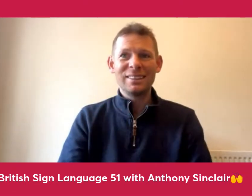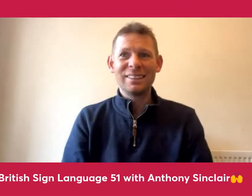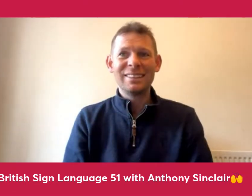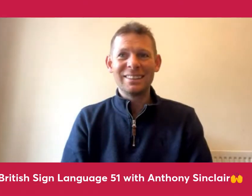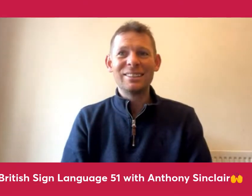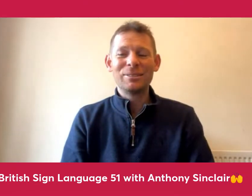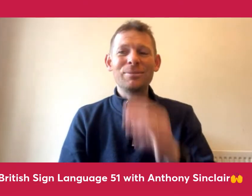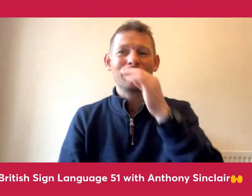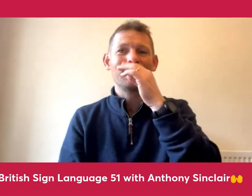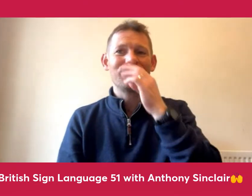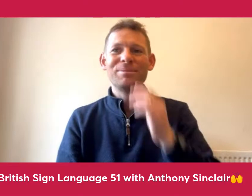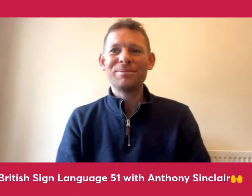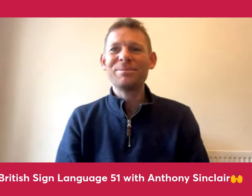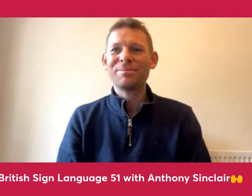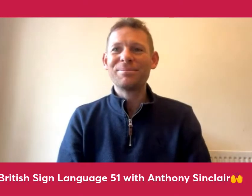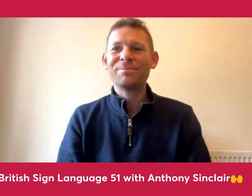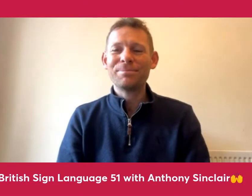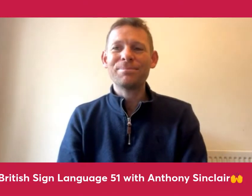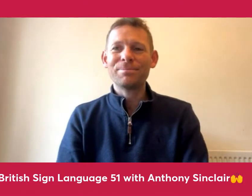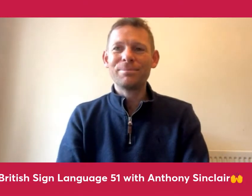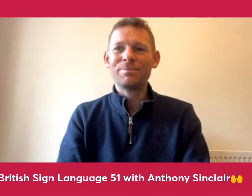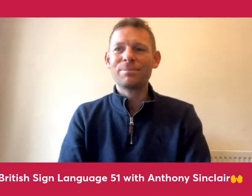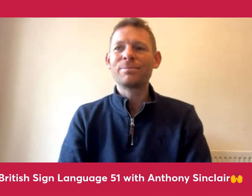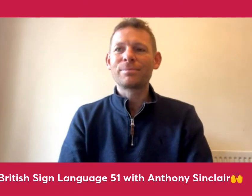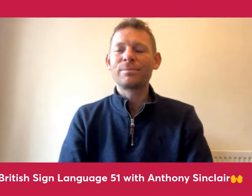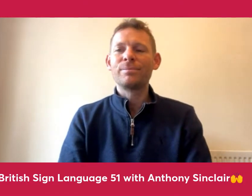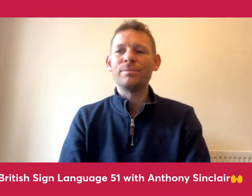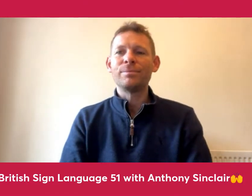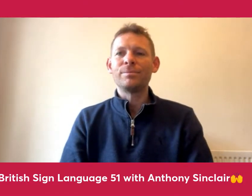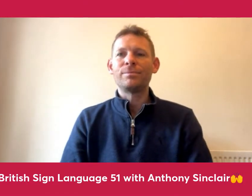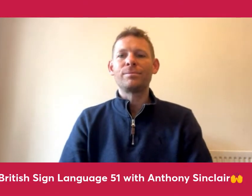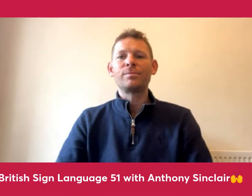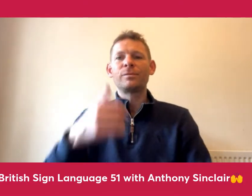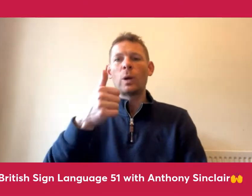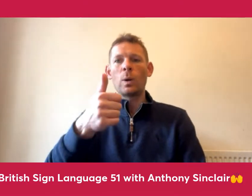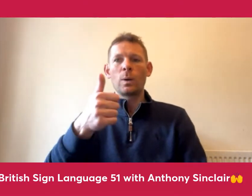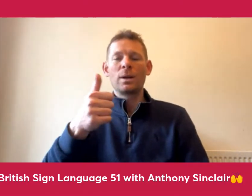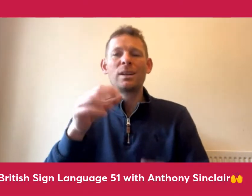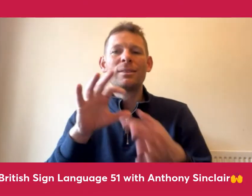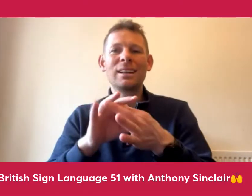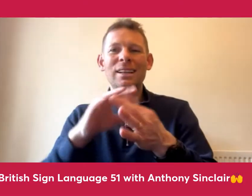drive from Dublin. Or sorry, from not Dublin. It's about an hour from London.